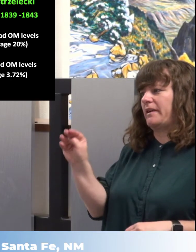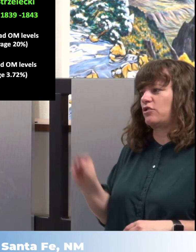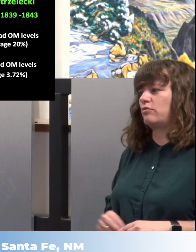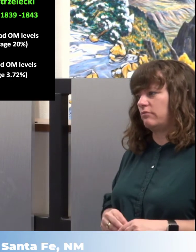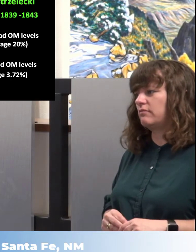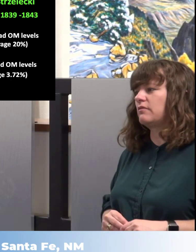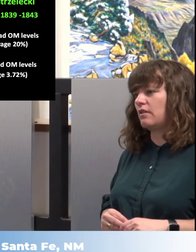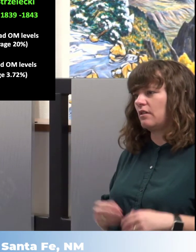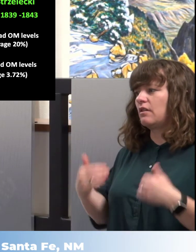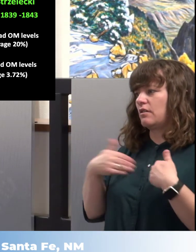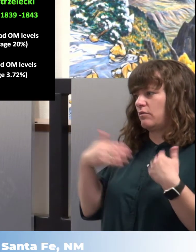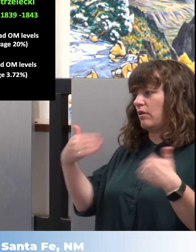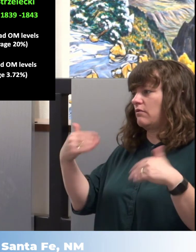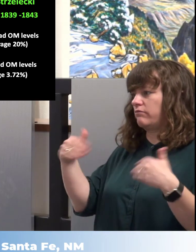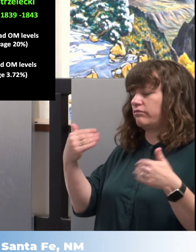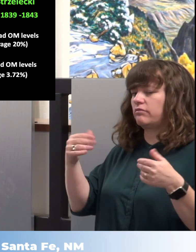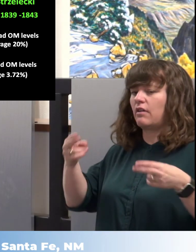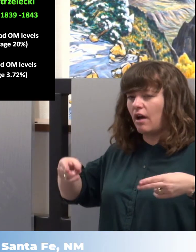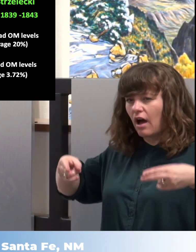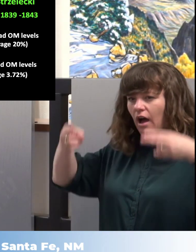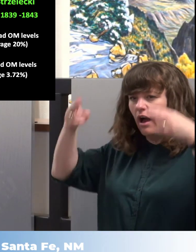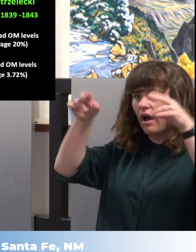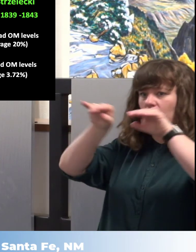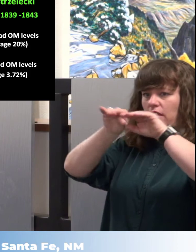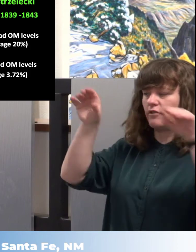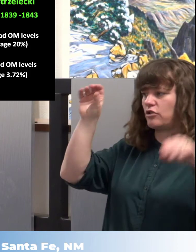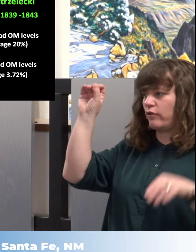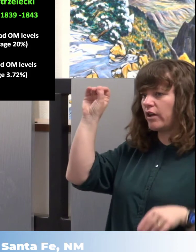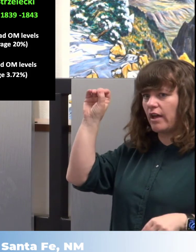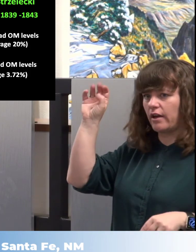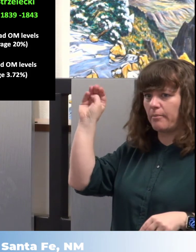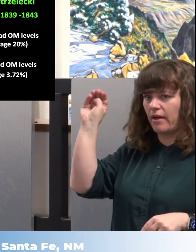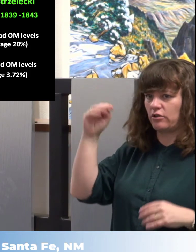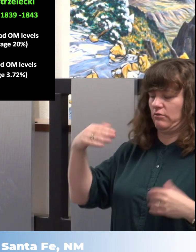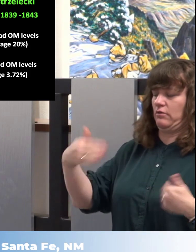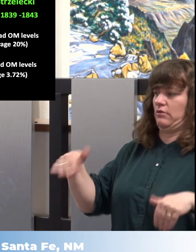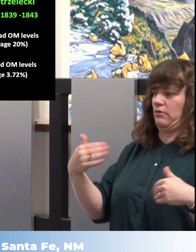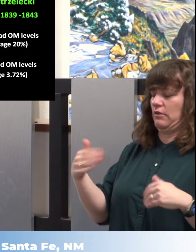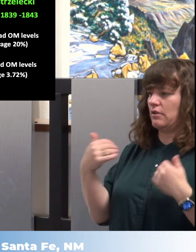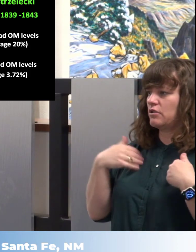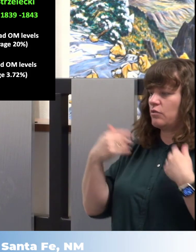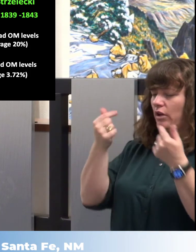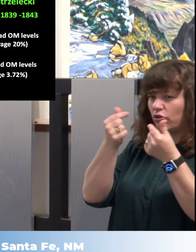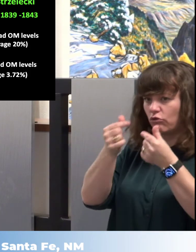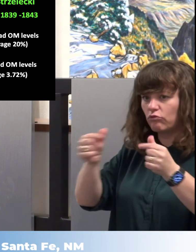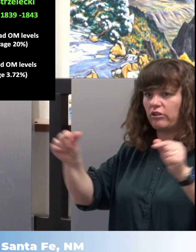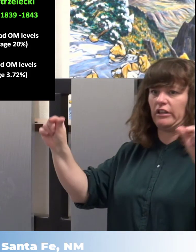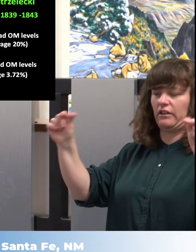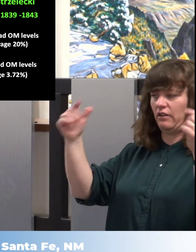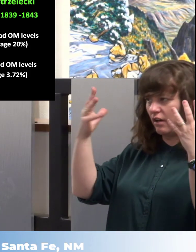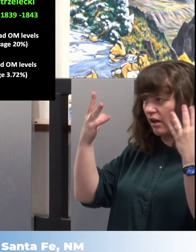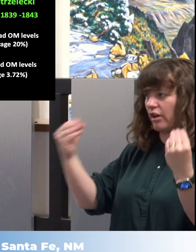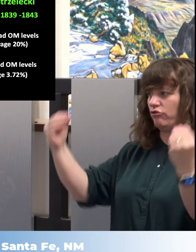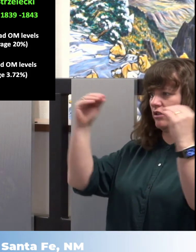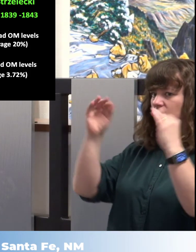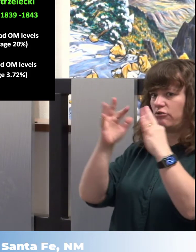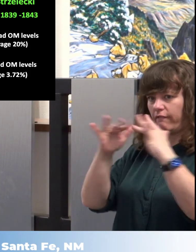So we had incredibly high levels of organic matter. So we had this amazingly green, hydrated, diverse